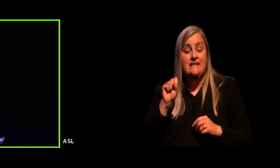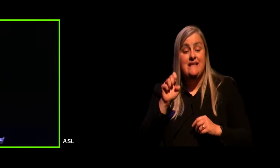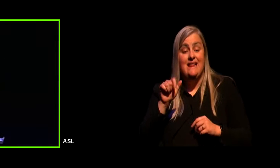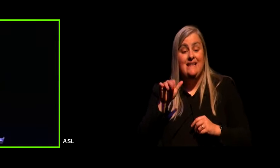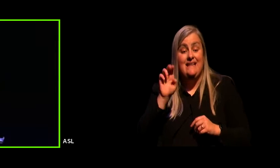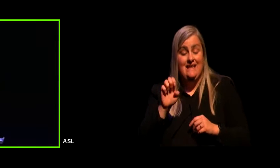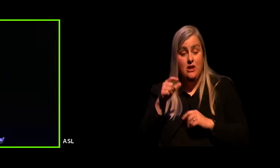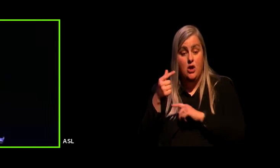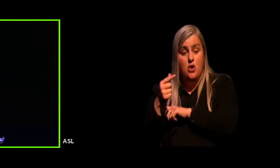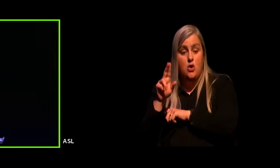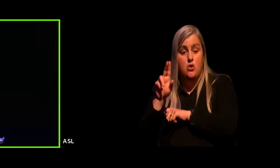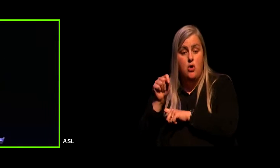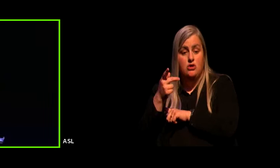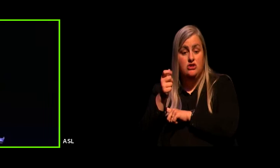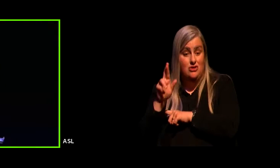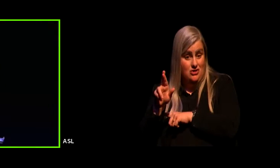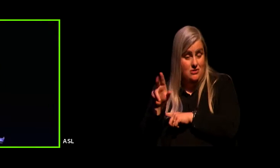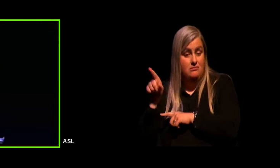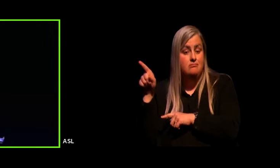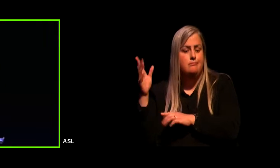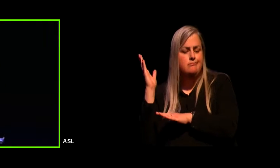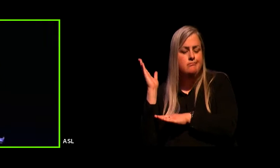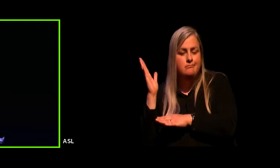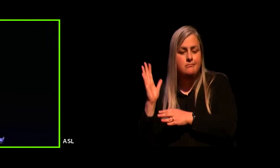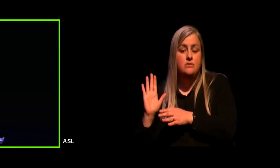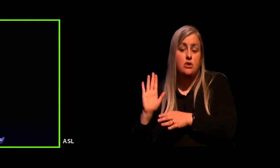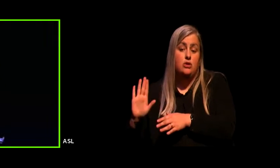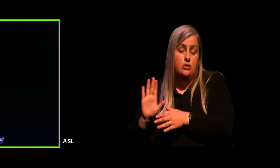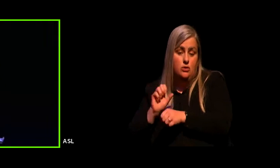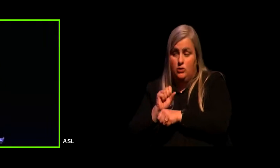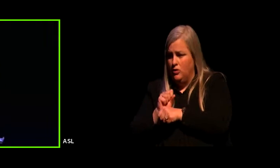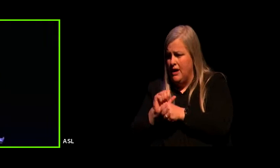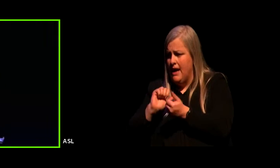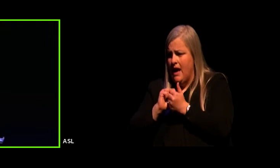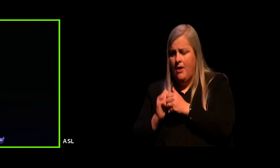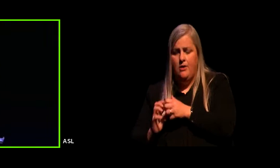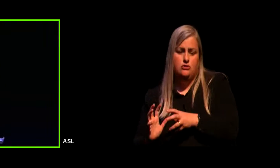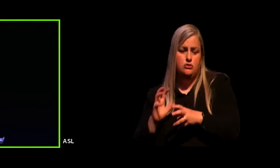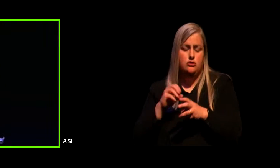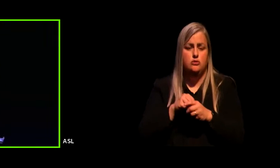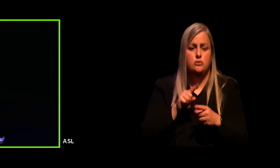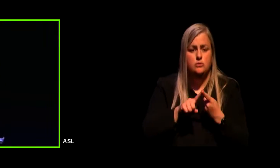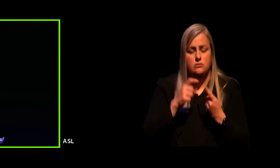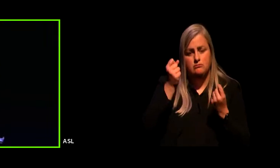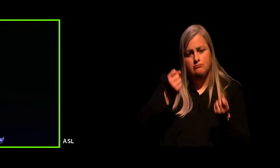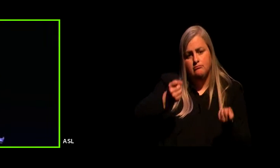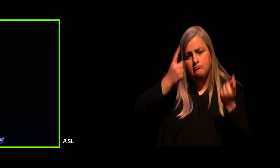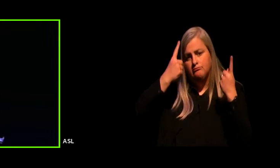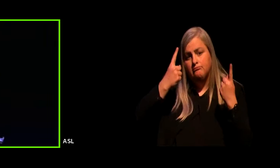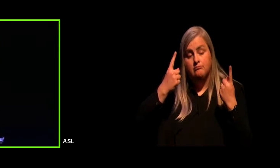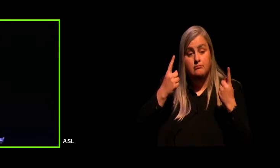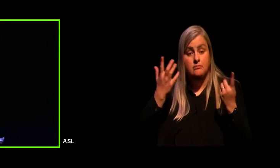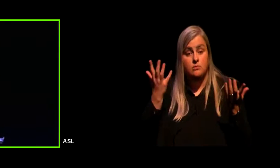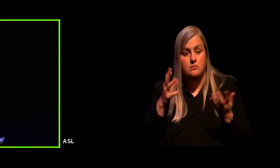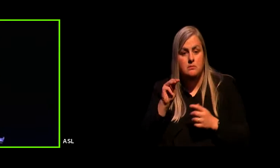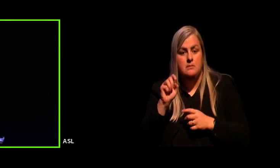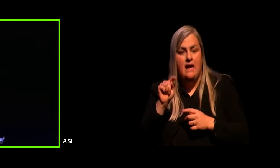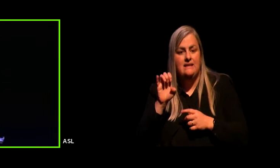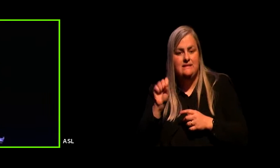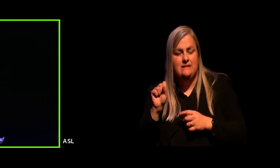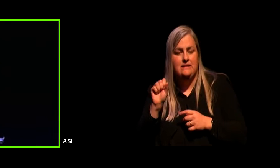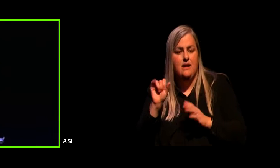Céline, welcome, work is using archaeology to contribute to the understanding of Métis identity through food